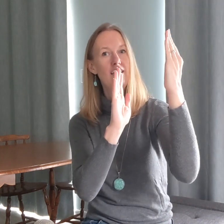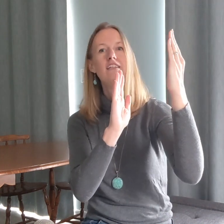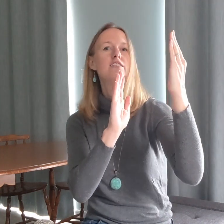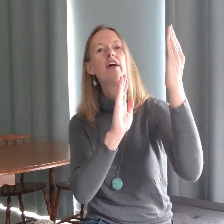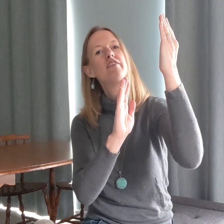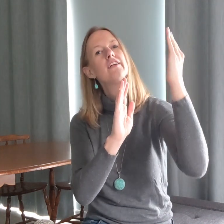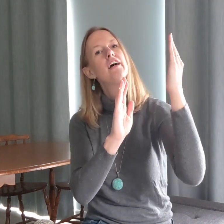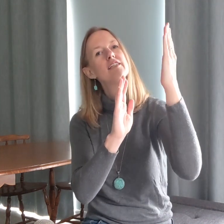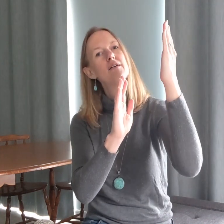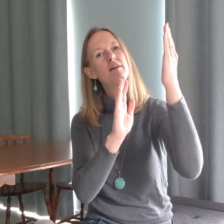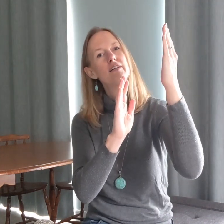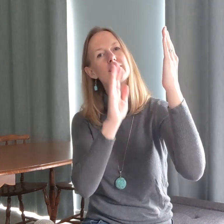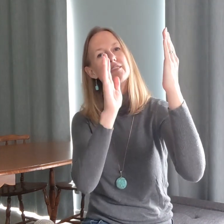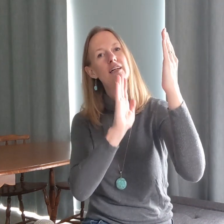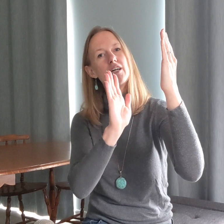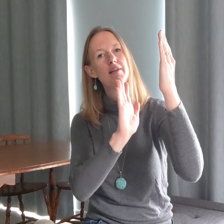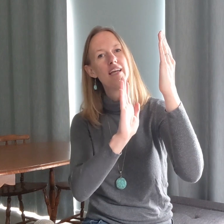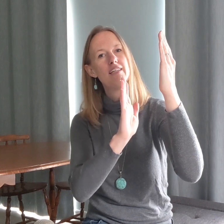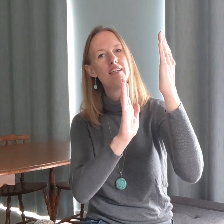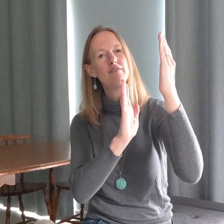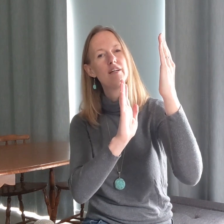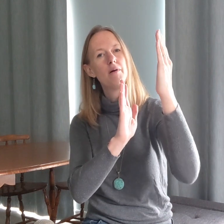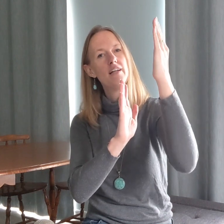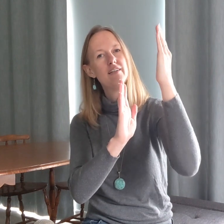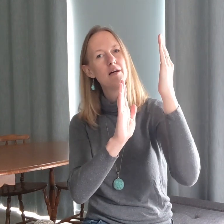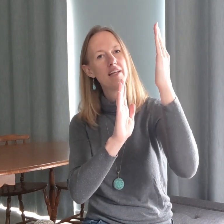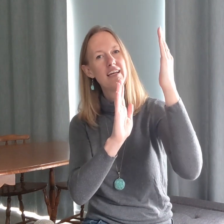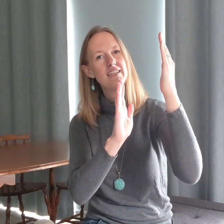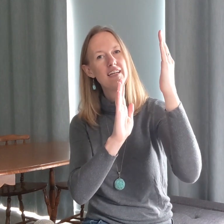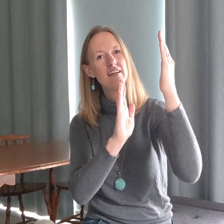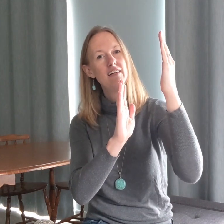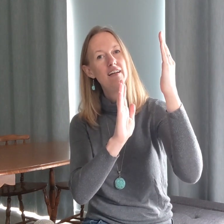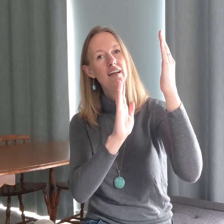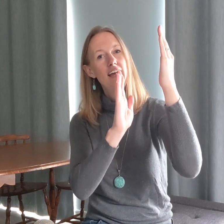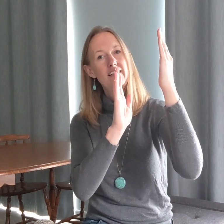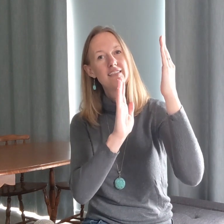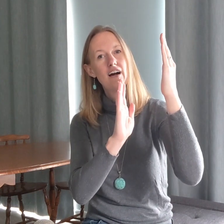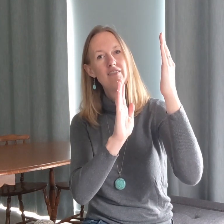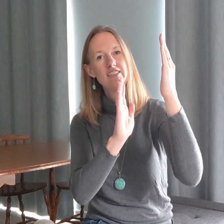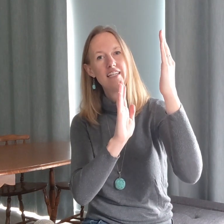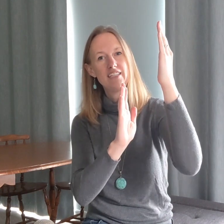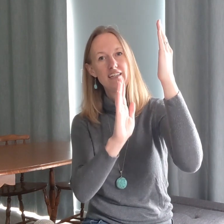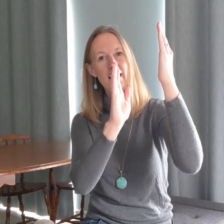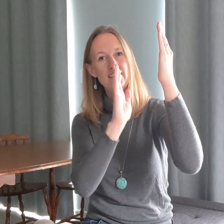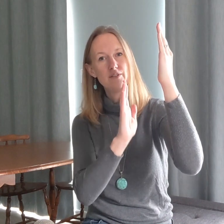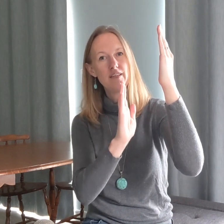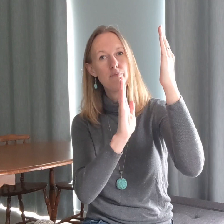So you have your nanda or your non-dominant hand here in front of your body or dominant hand here and it's a conversation. Okay so in the